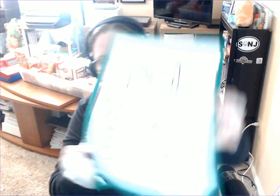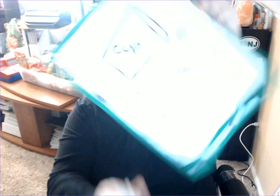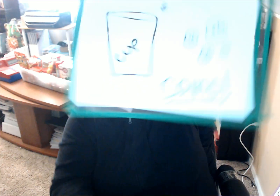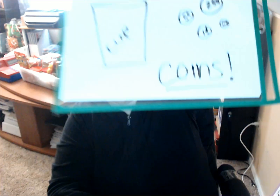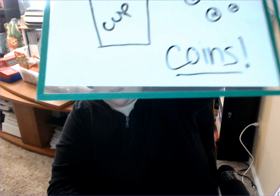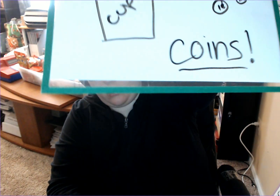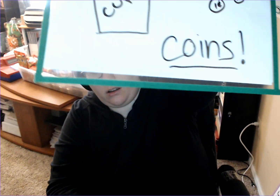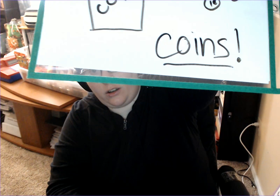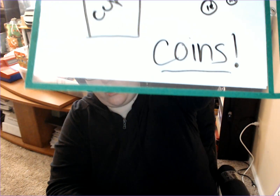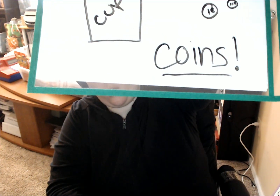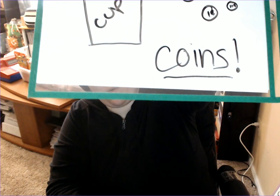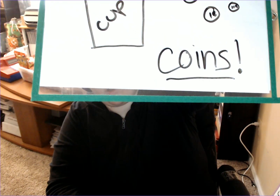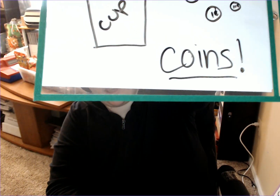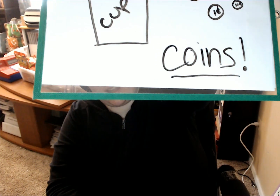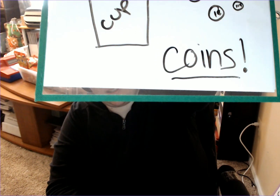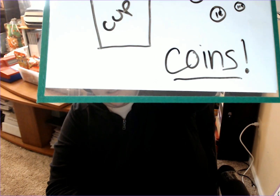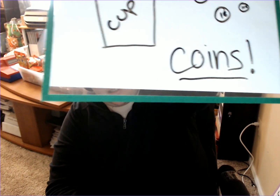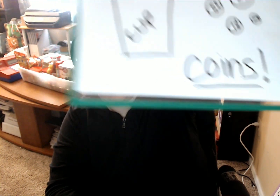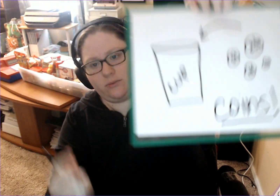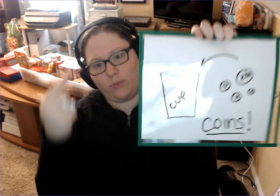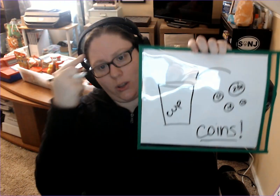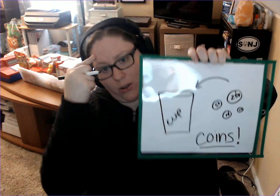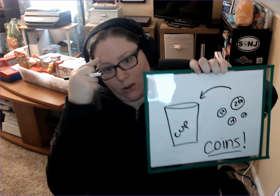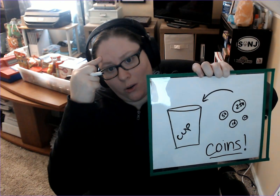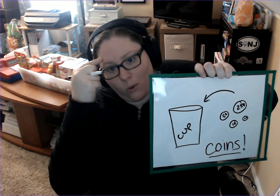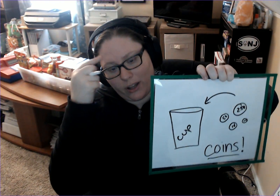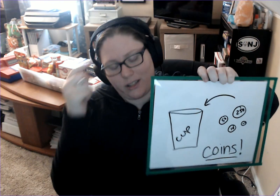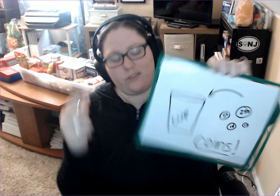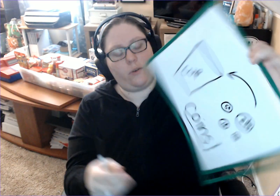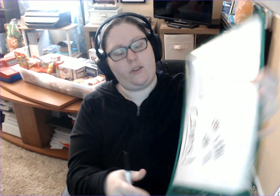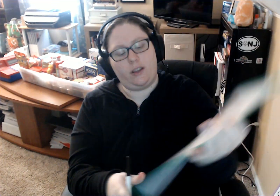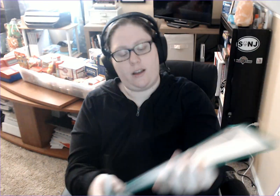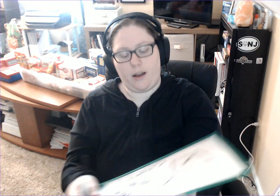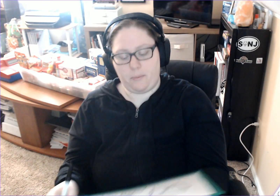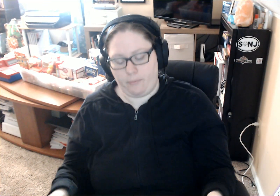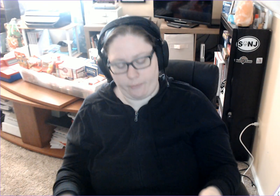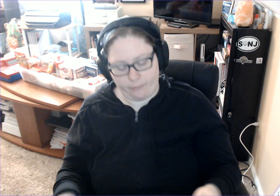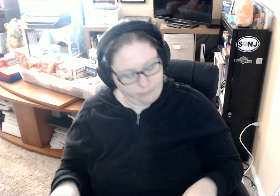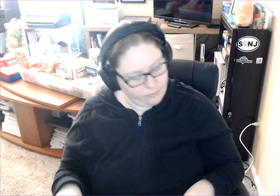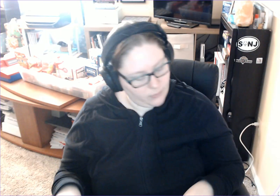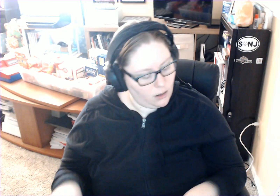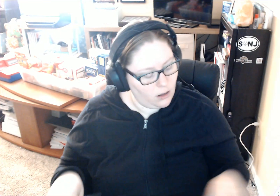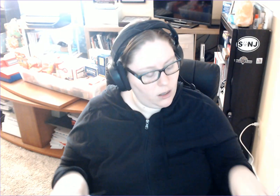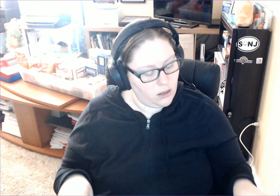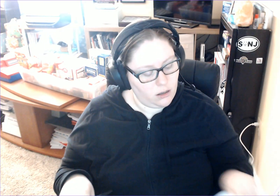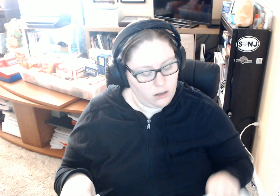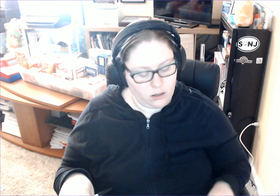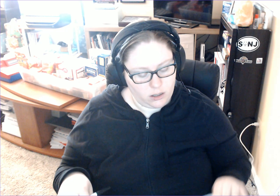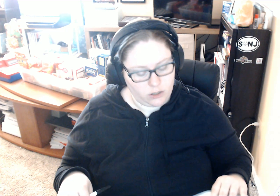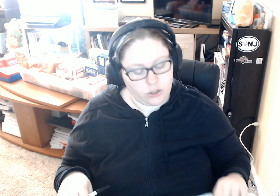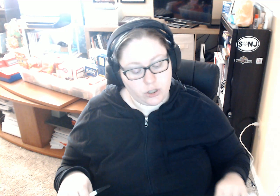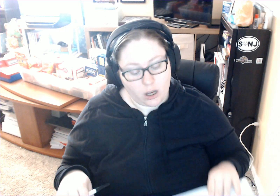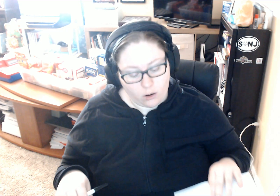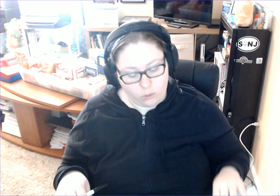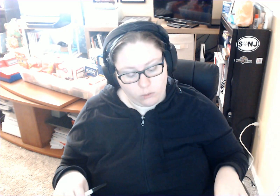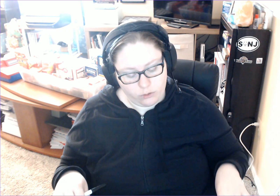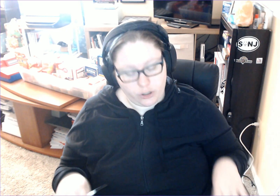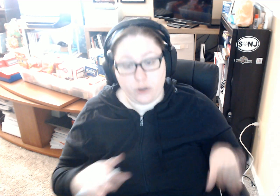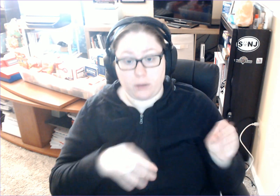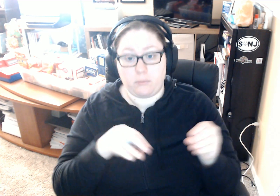Coins. Coins go in the cup. So you can